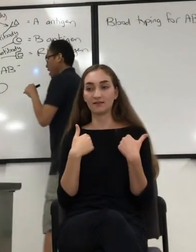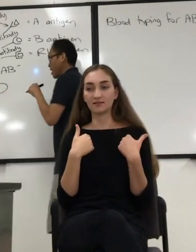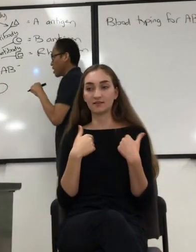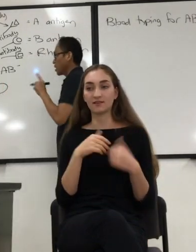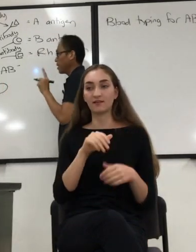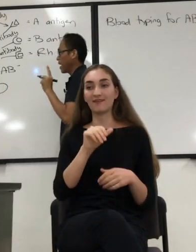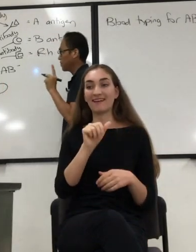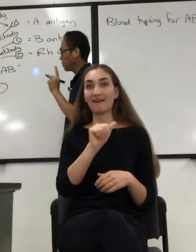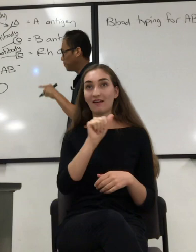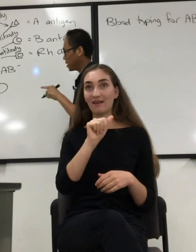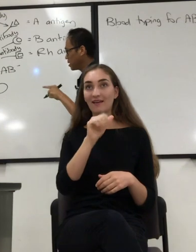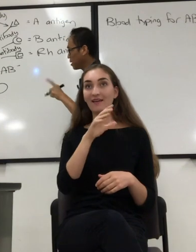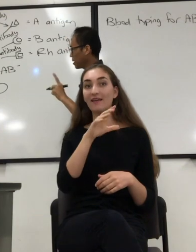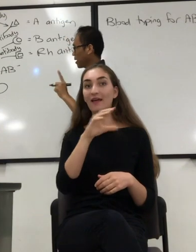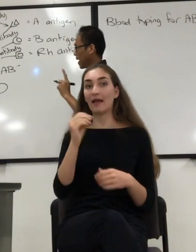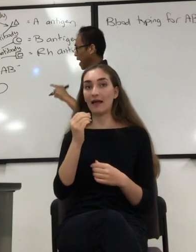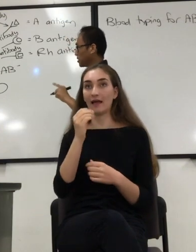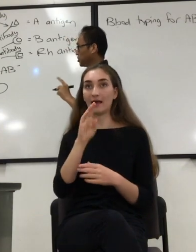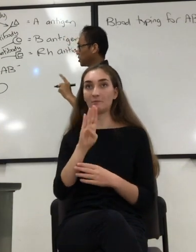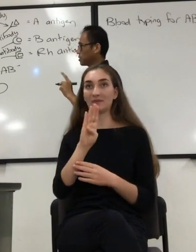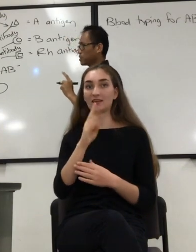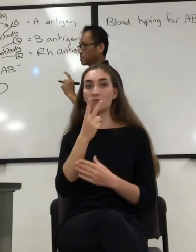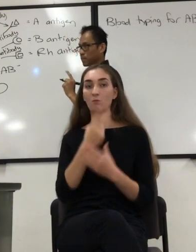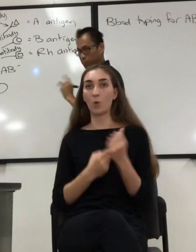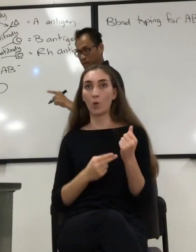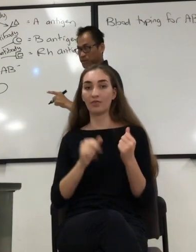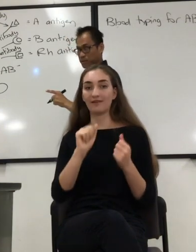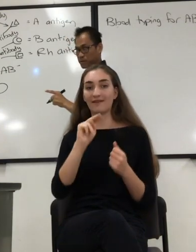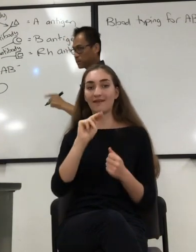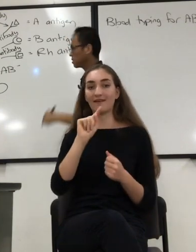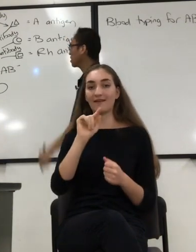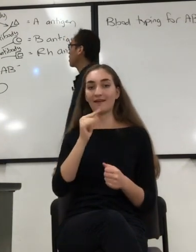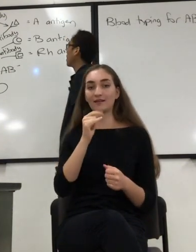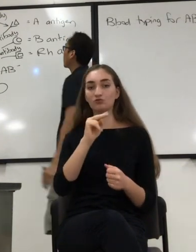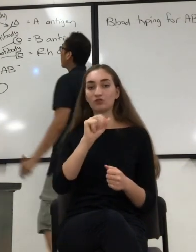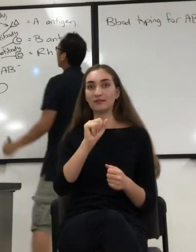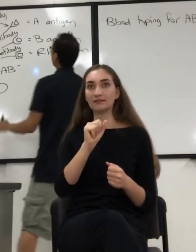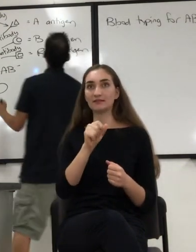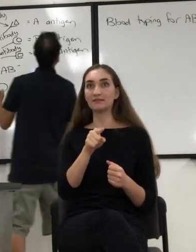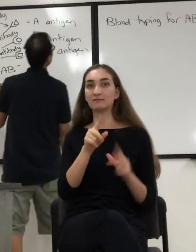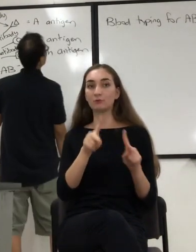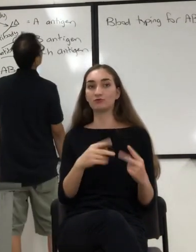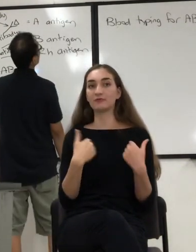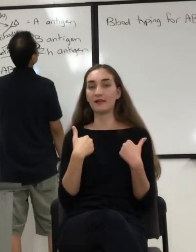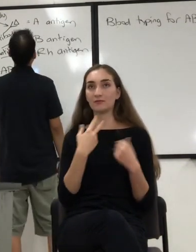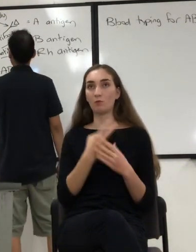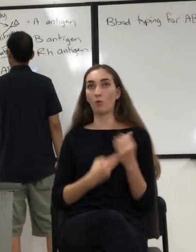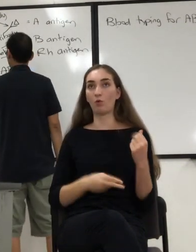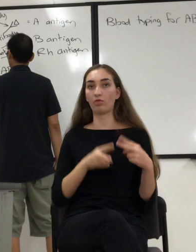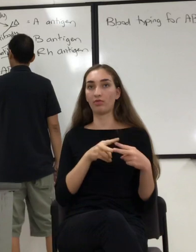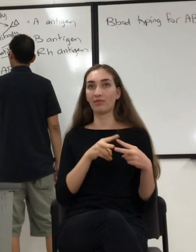the A and the B antigens present.